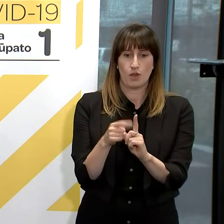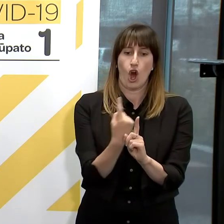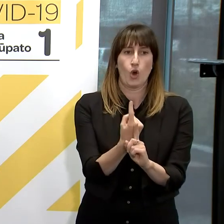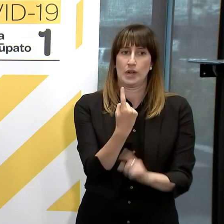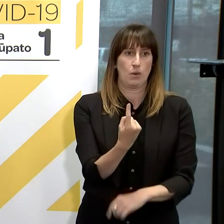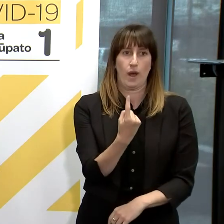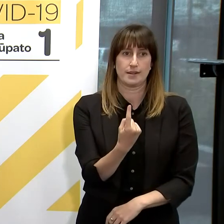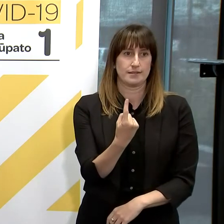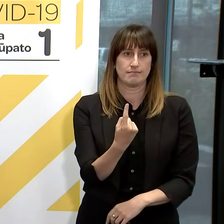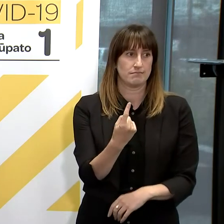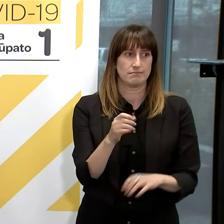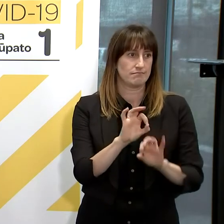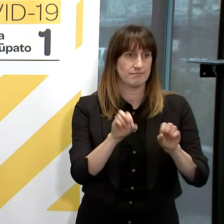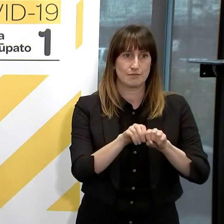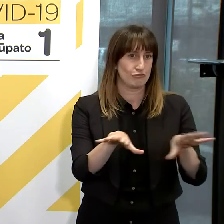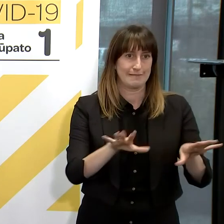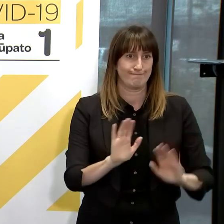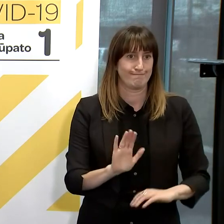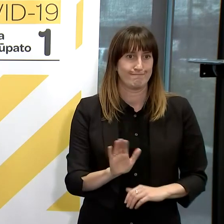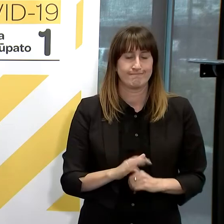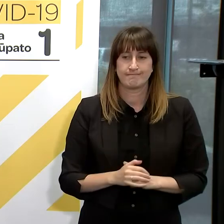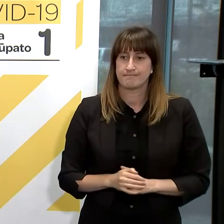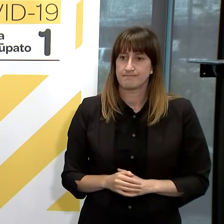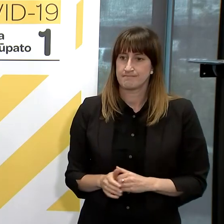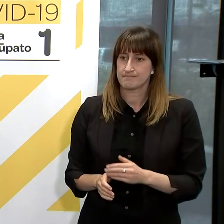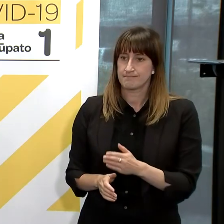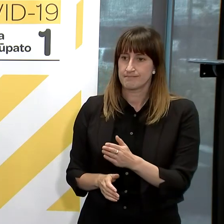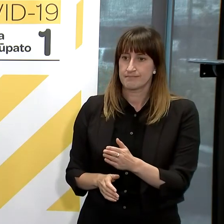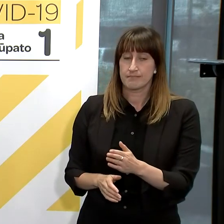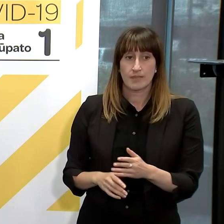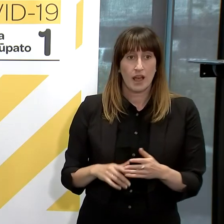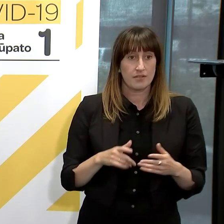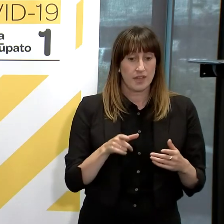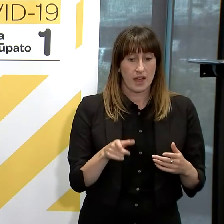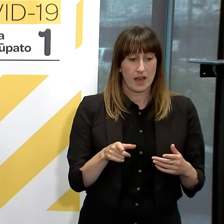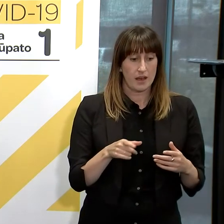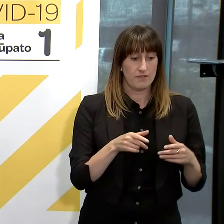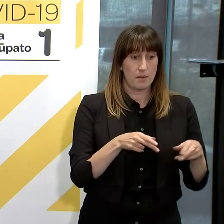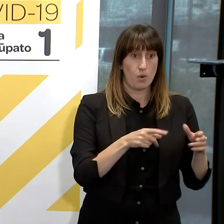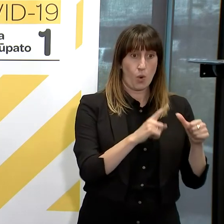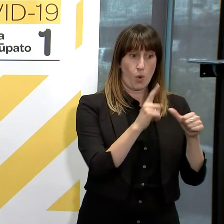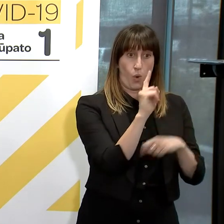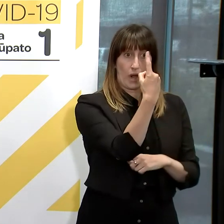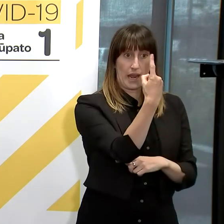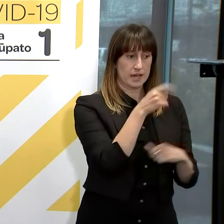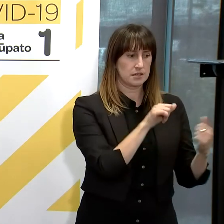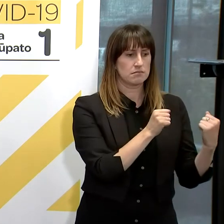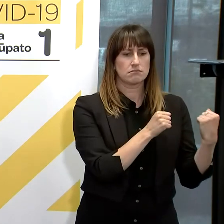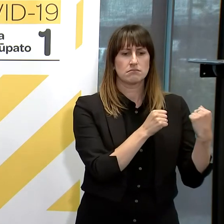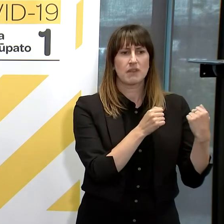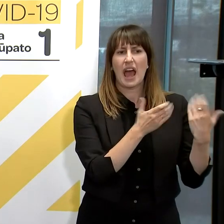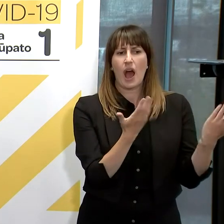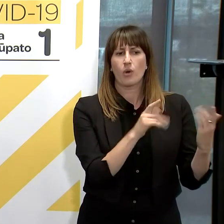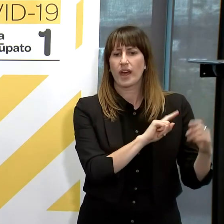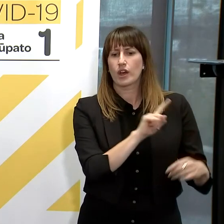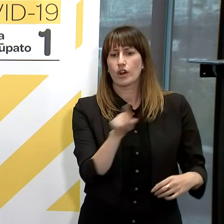How did they get from Auckland to Hamilton, and are you confident that they didn't make any stops along the way? We're just checking on the information for